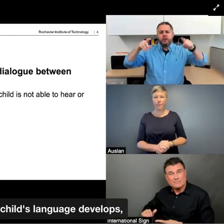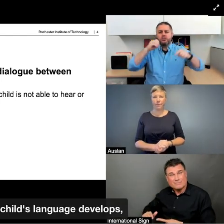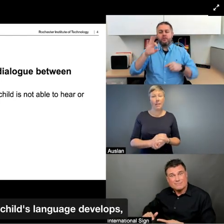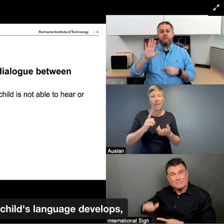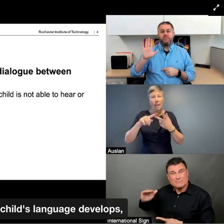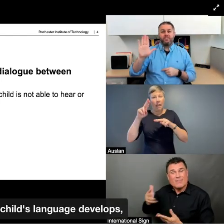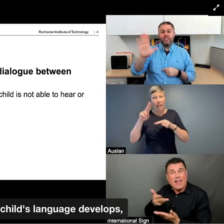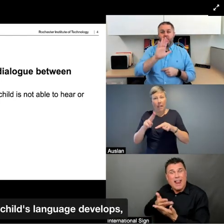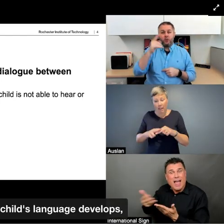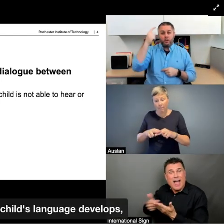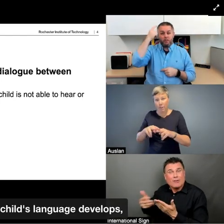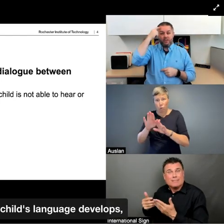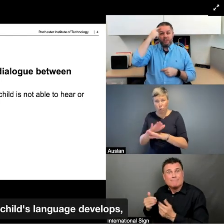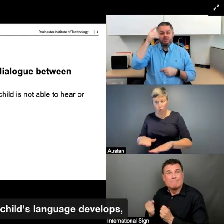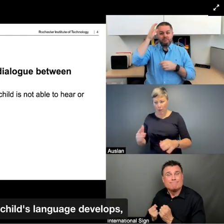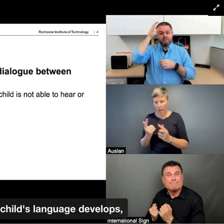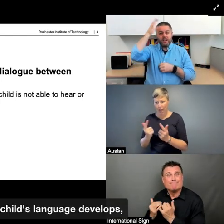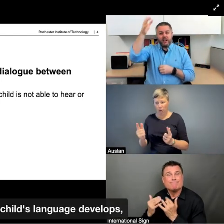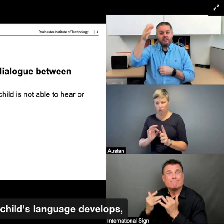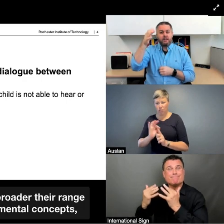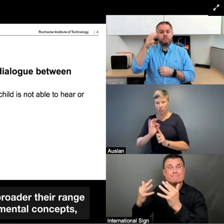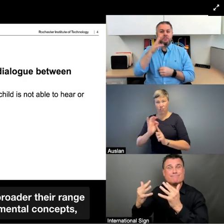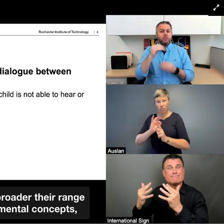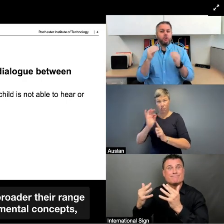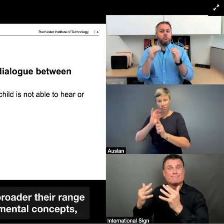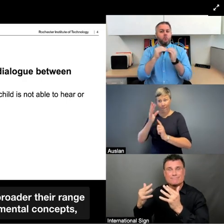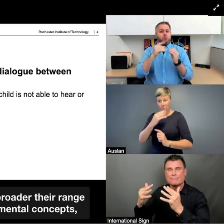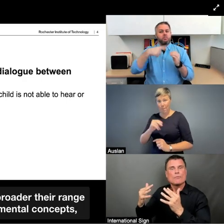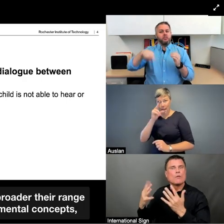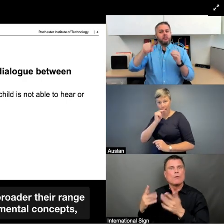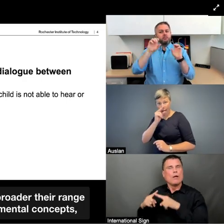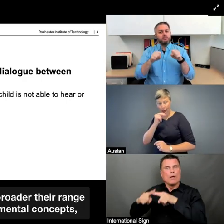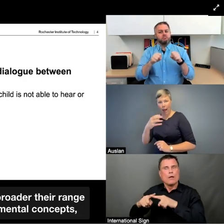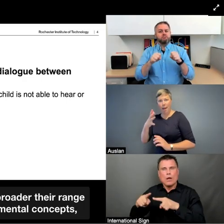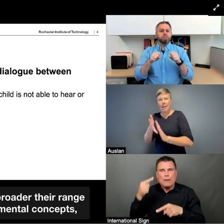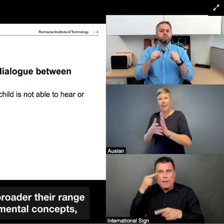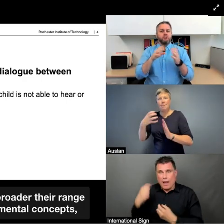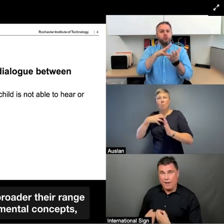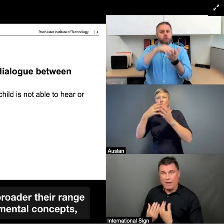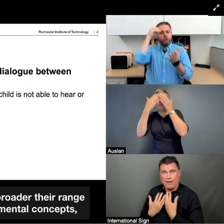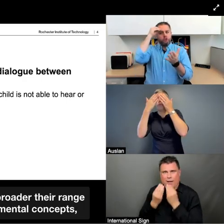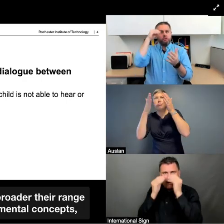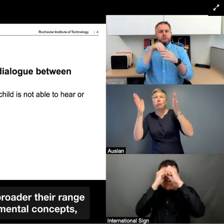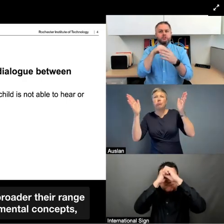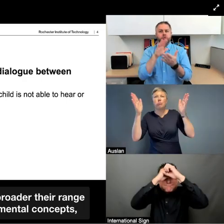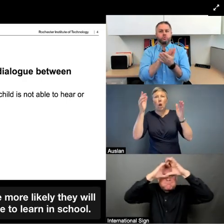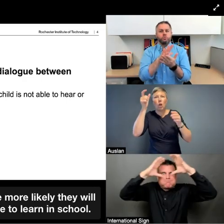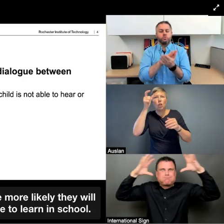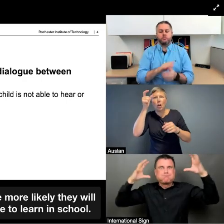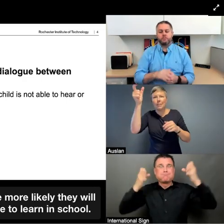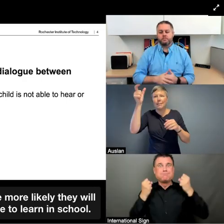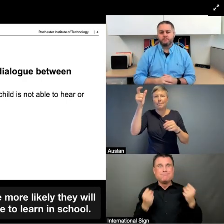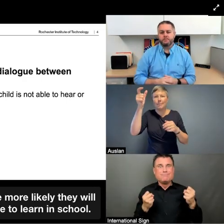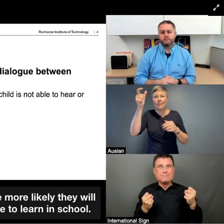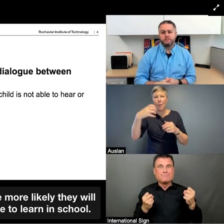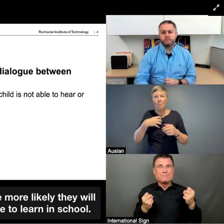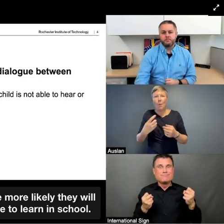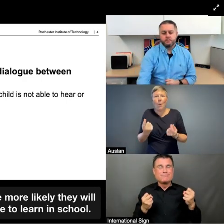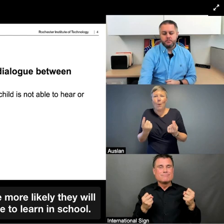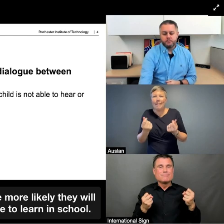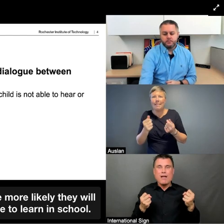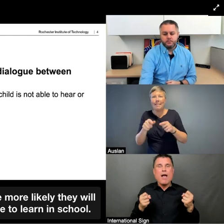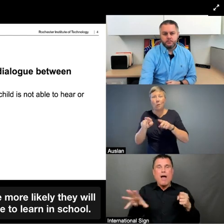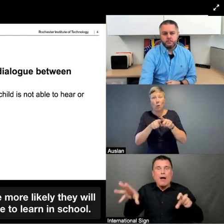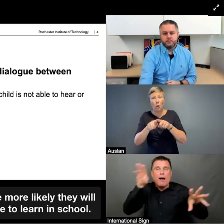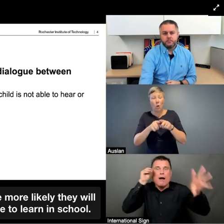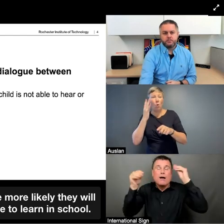The earlier a child's language develops, the broader their range of mental concepts, and the more likely they will be